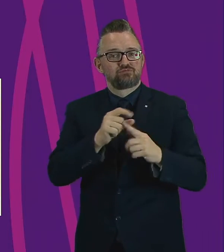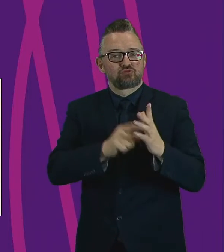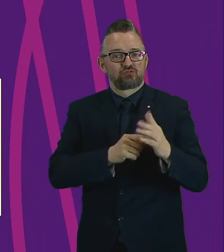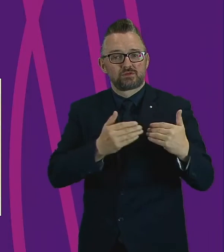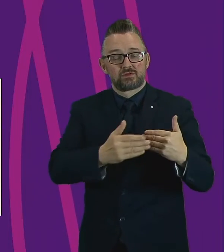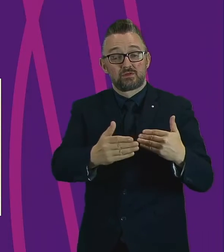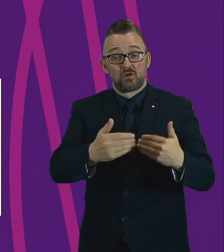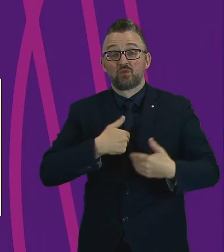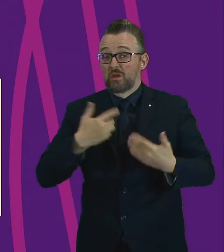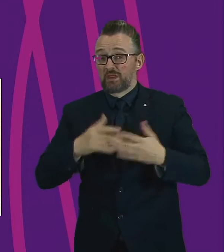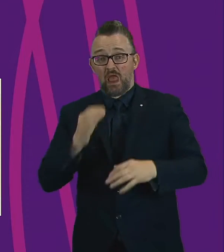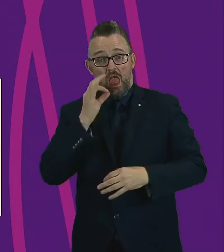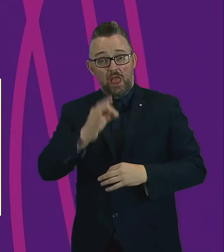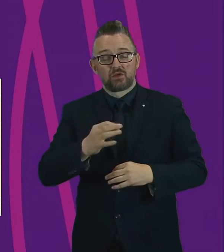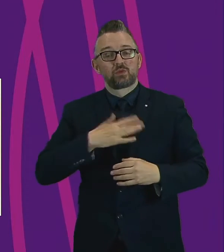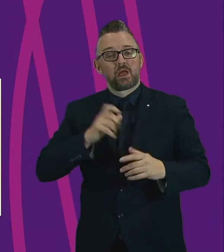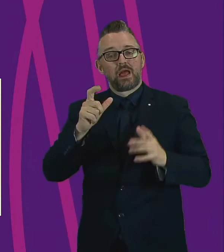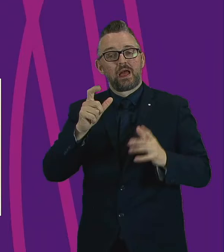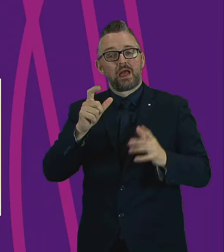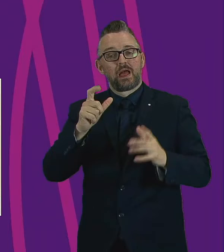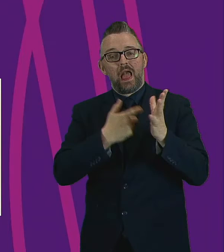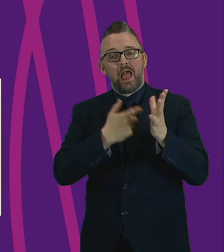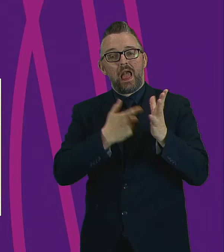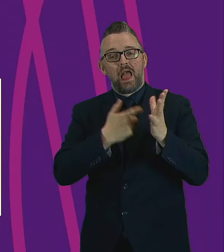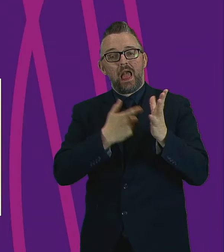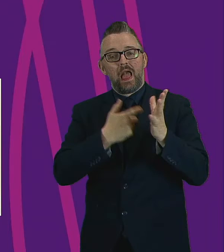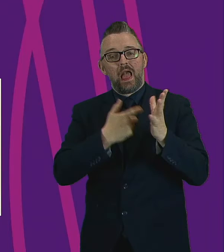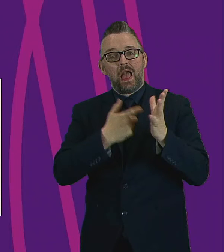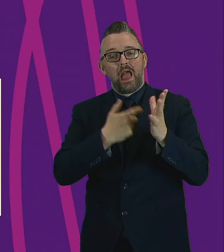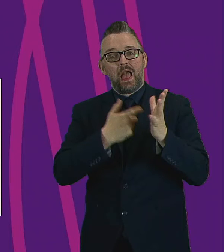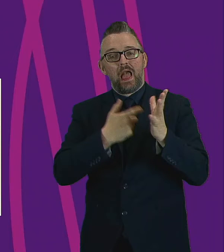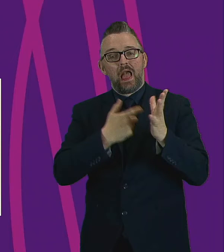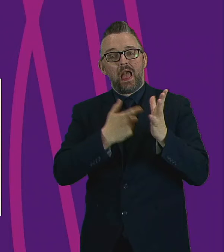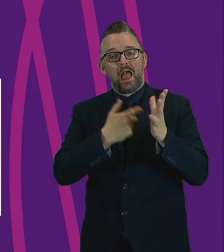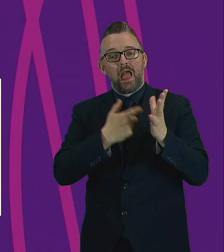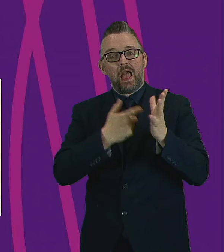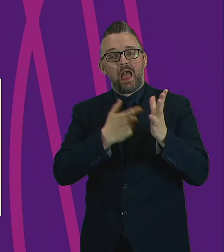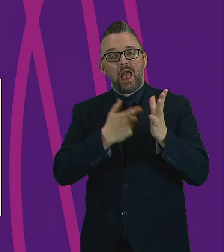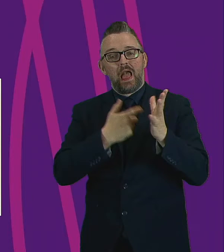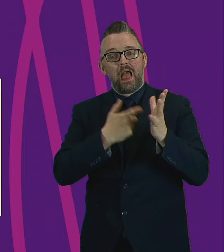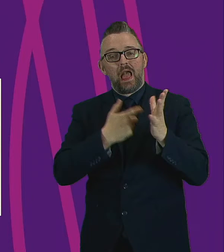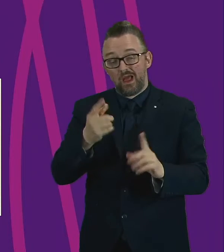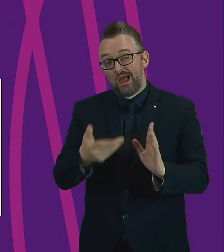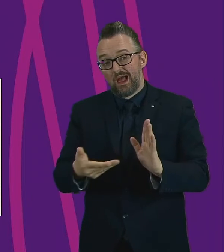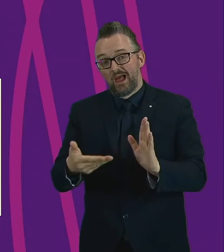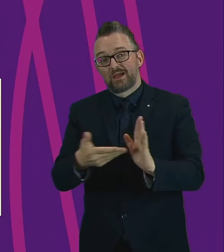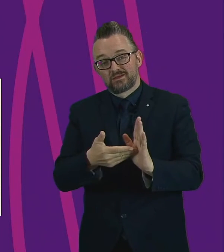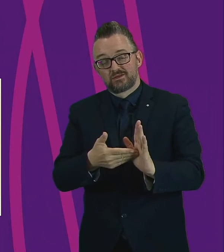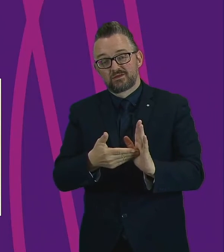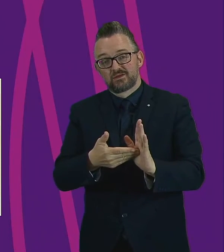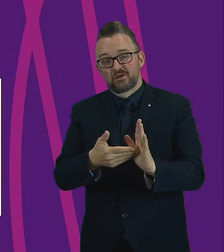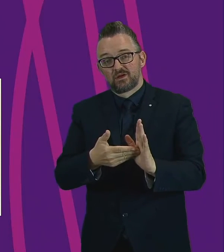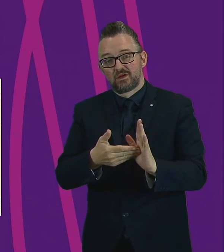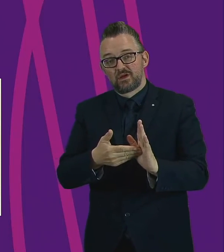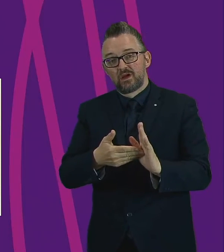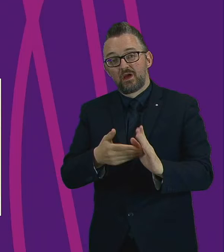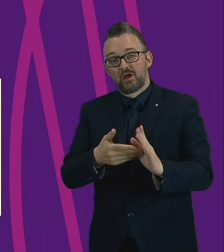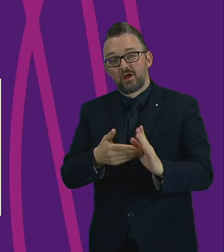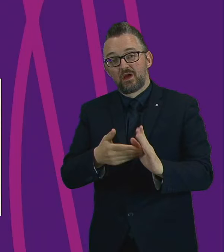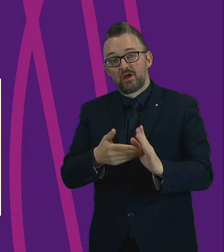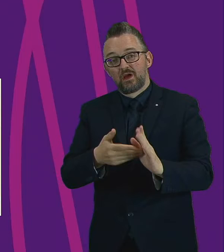time, to reduce carbon and boost the economy across the whole of Scotland. And we can now add to this that it will be one of a few ways that people